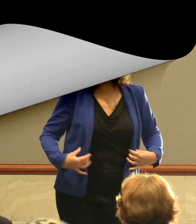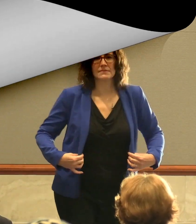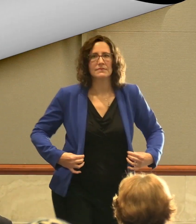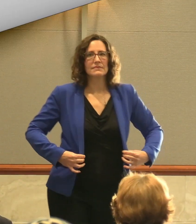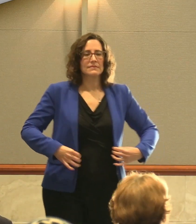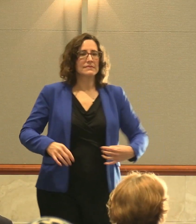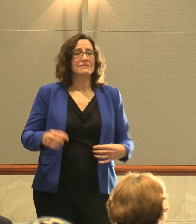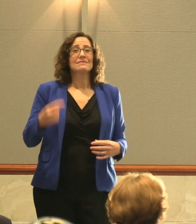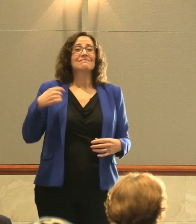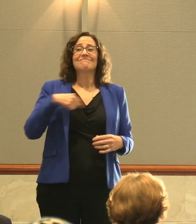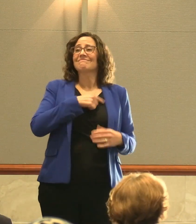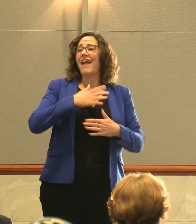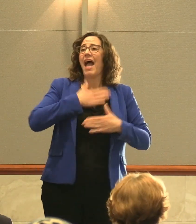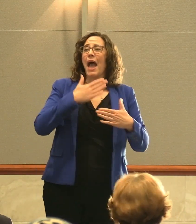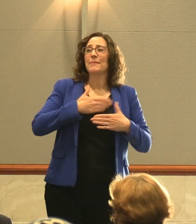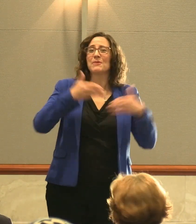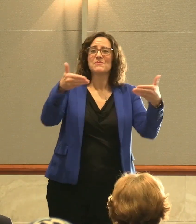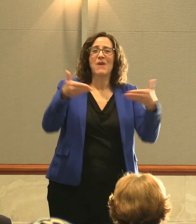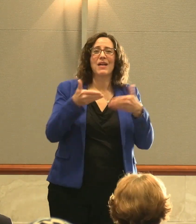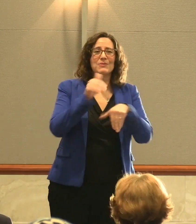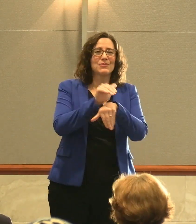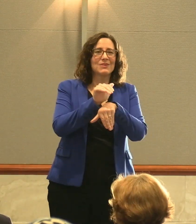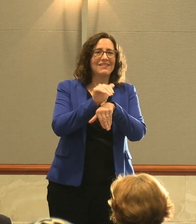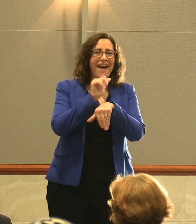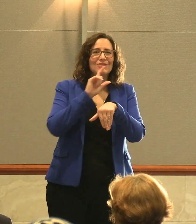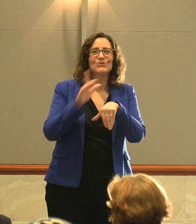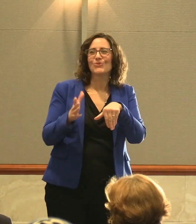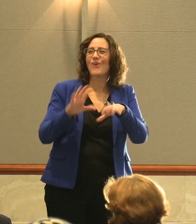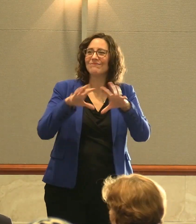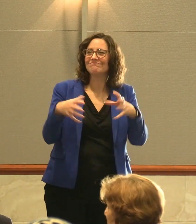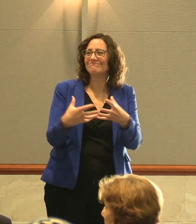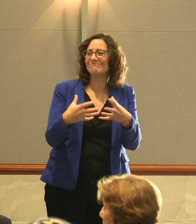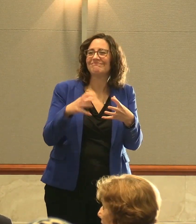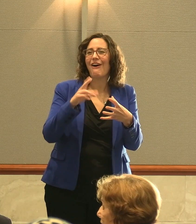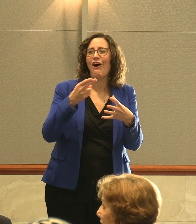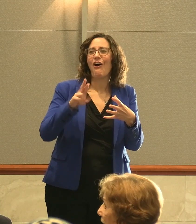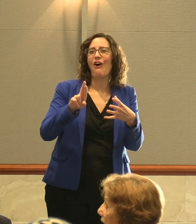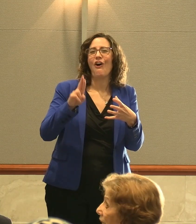We are so happy to welcome you tonight to Congregation Har Shalom.